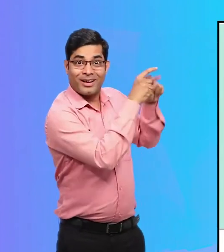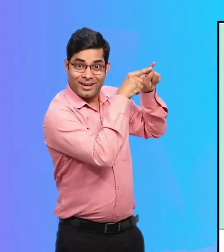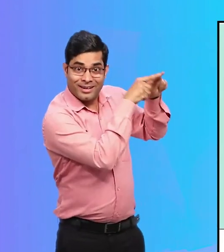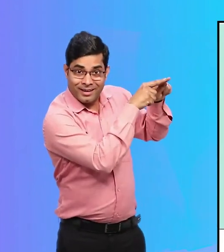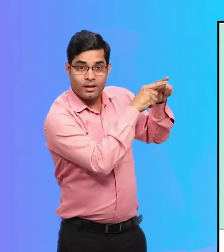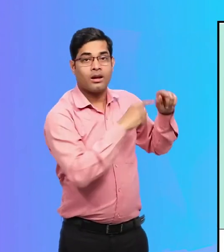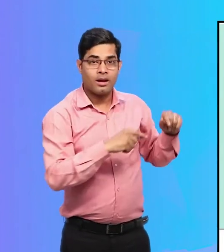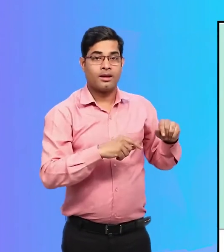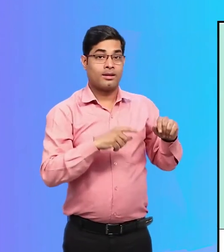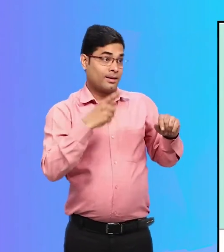says,